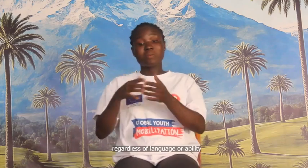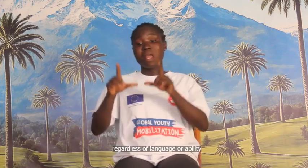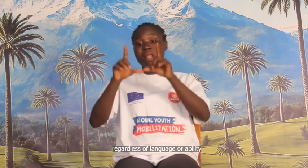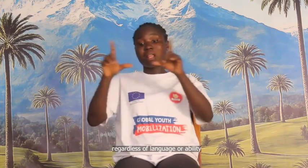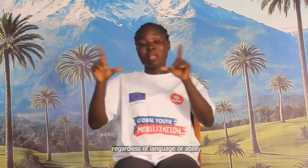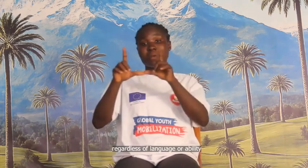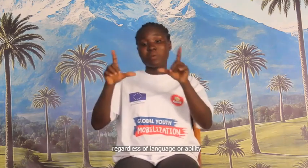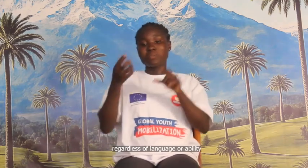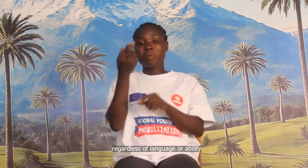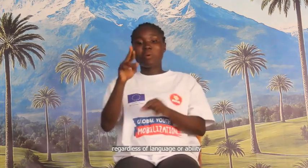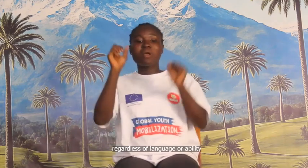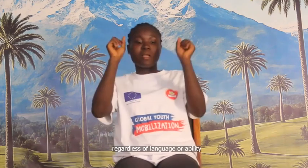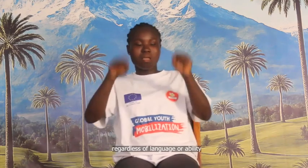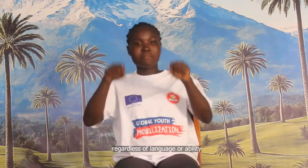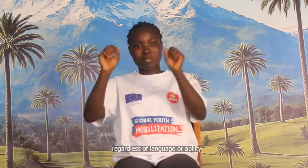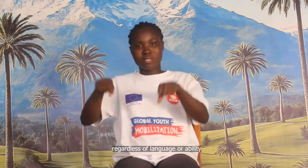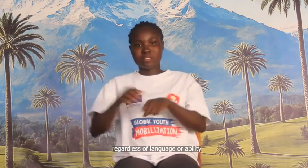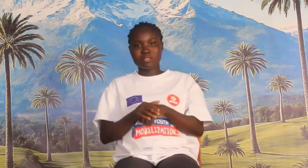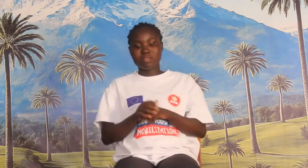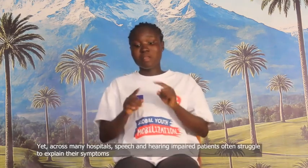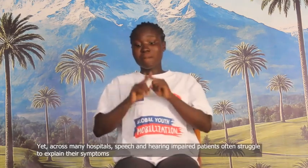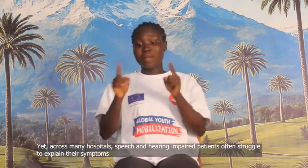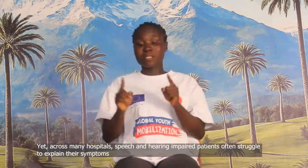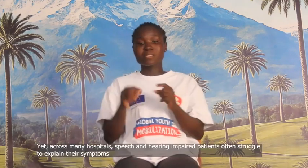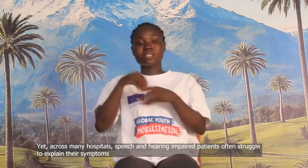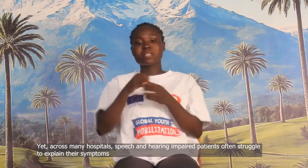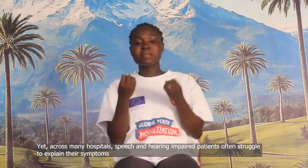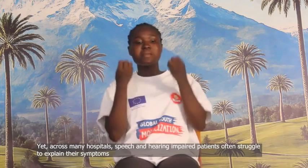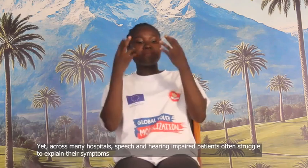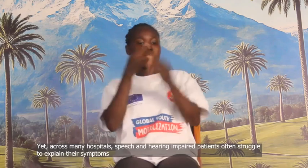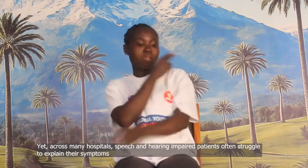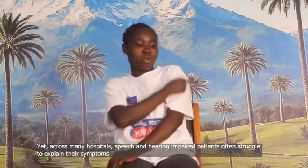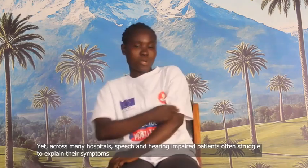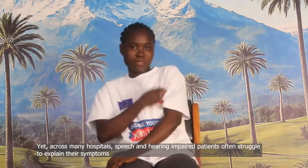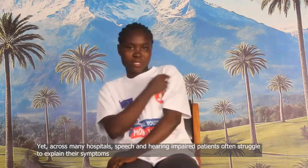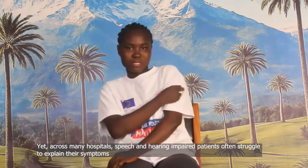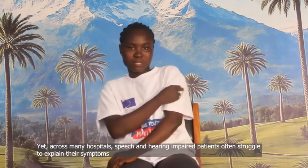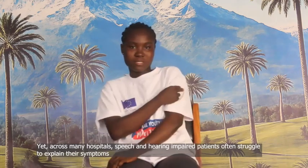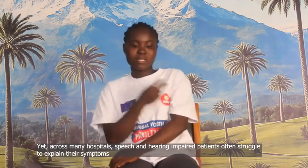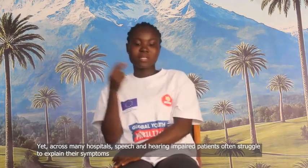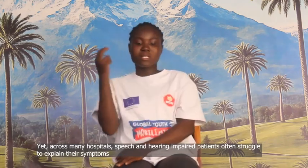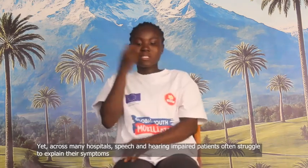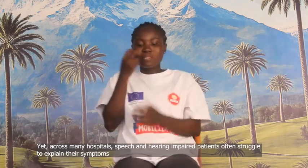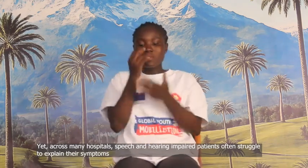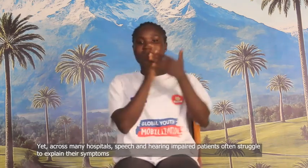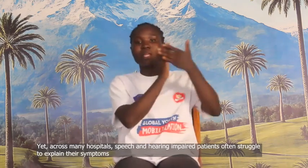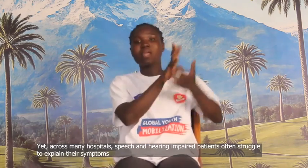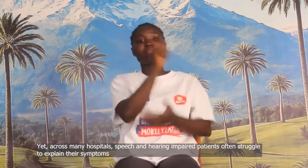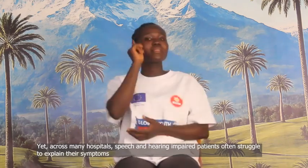regardless of language or ability. Yet, across many hospitals, speech and hearing impaired